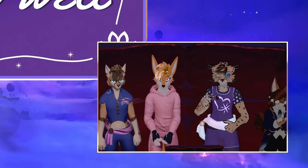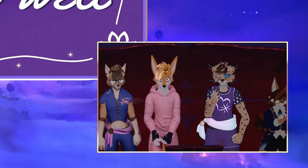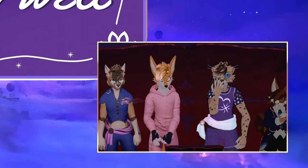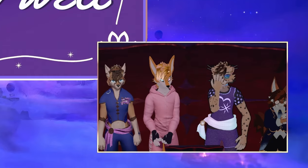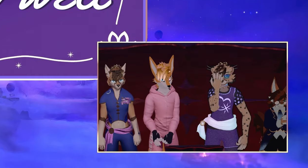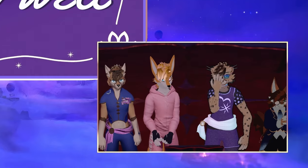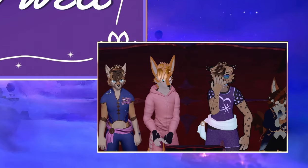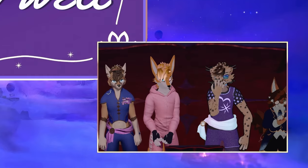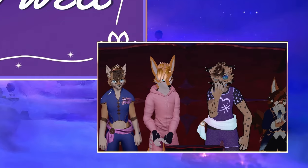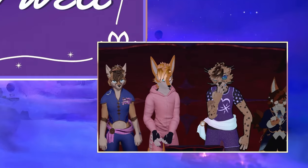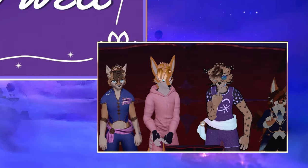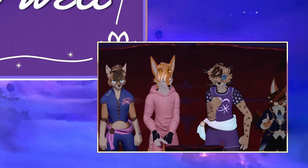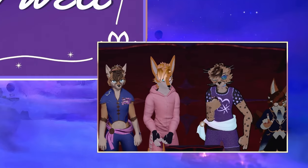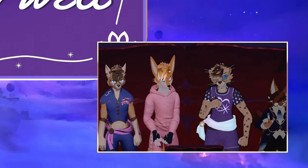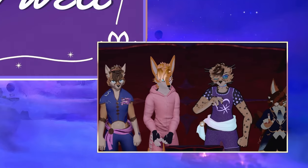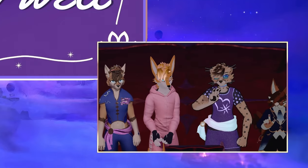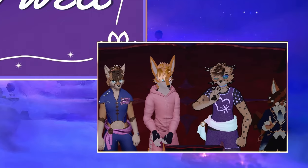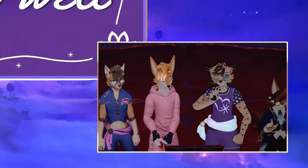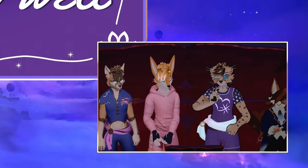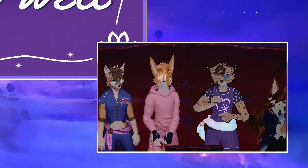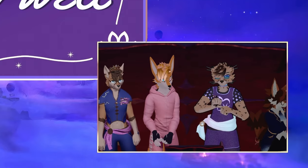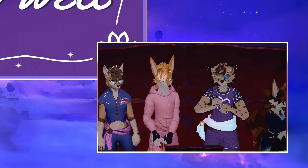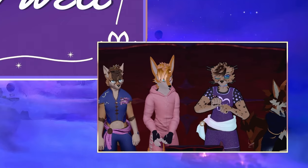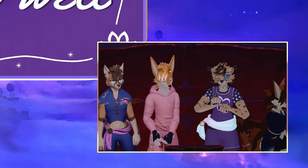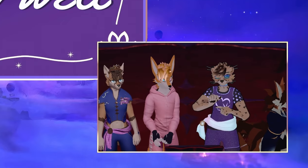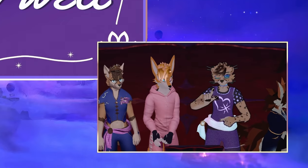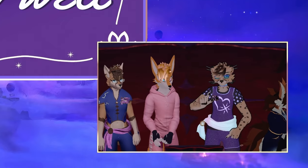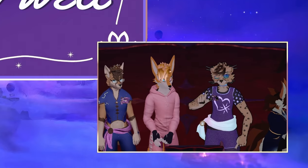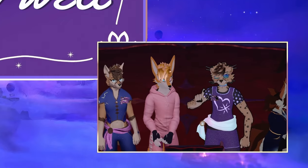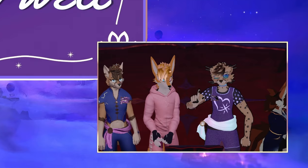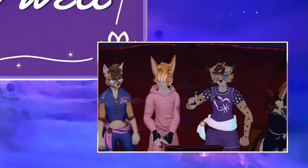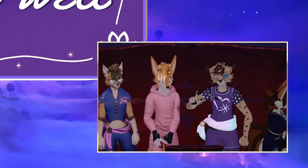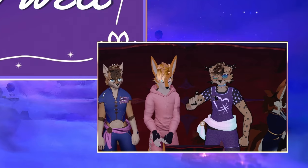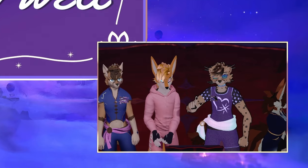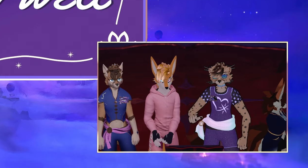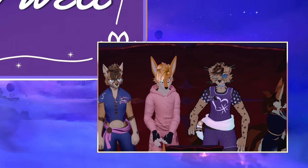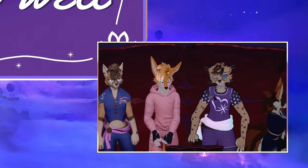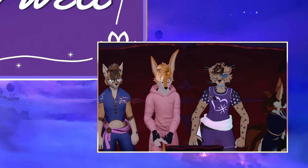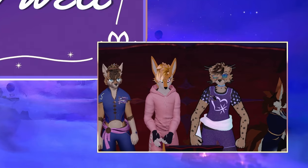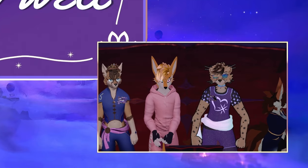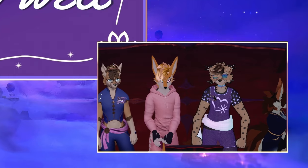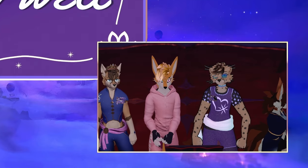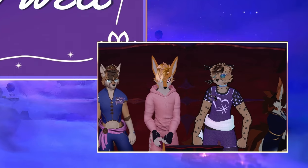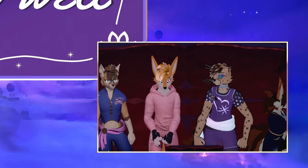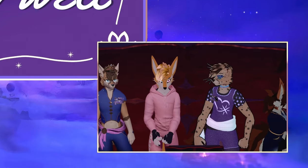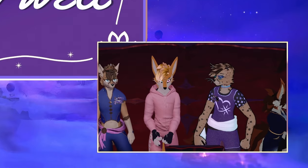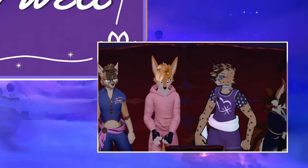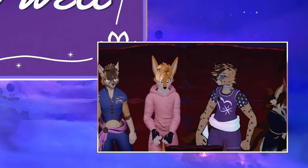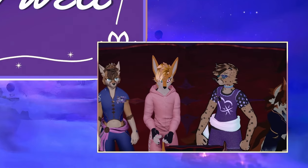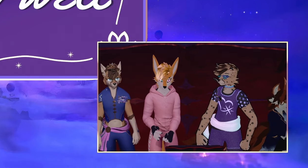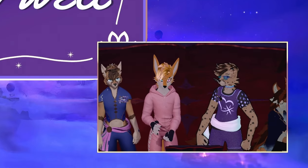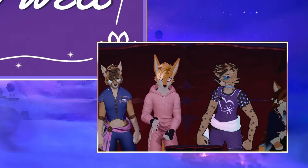Sleep well is the sign for sleep, and then you actually spell out the word well.